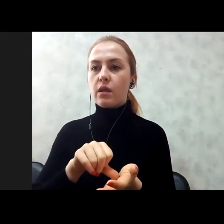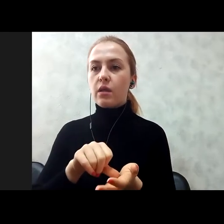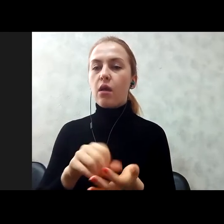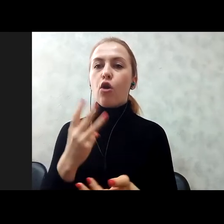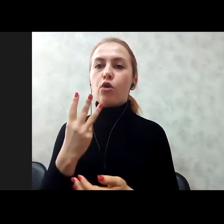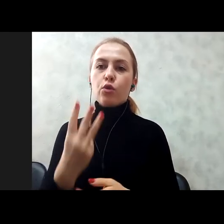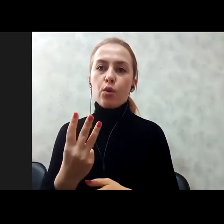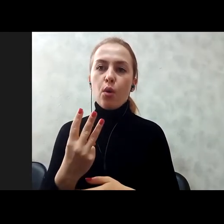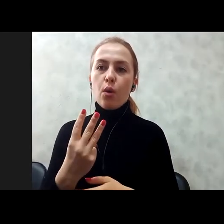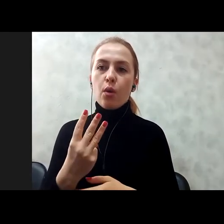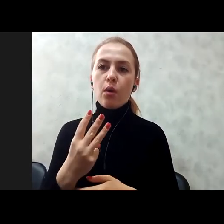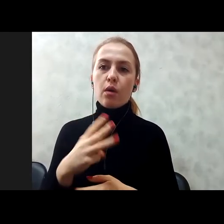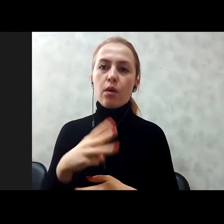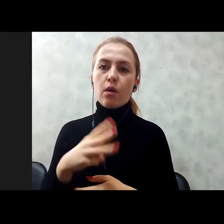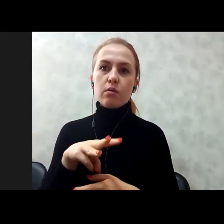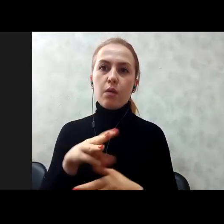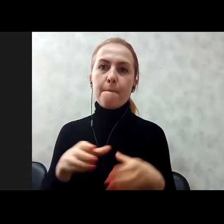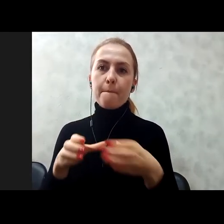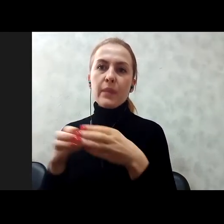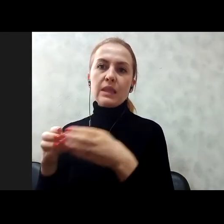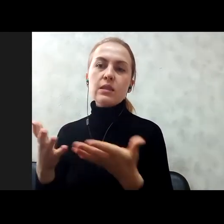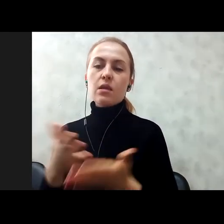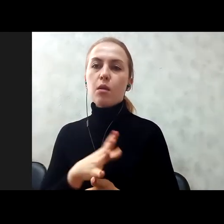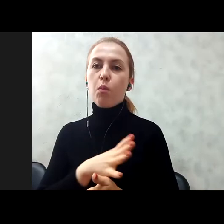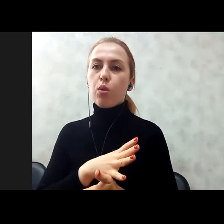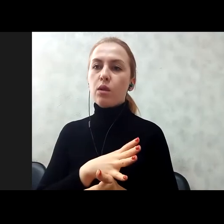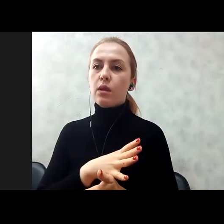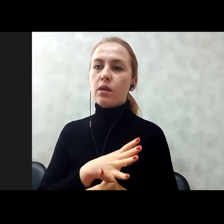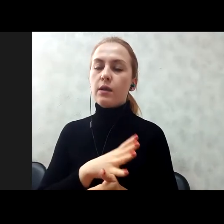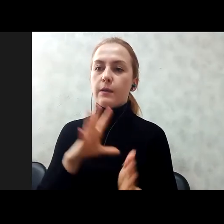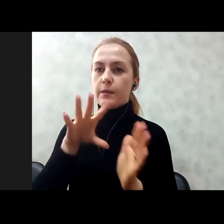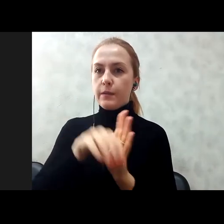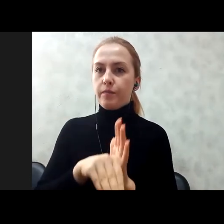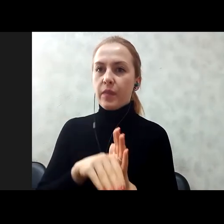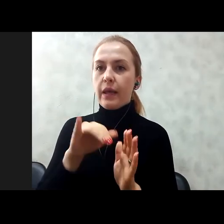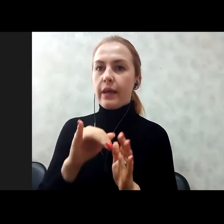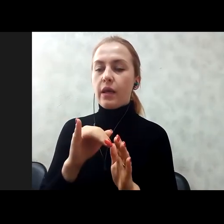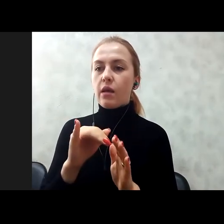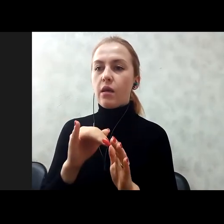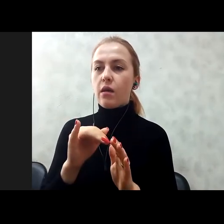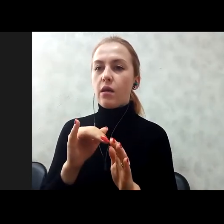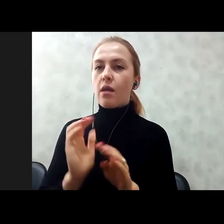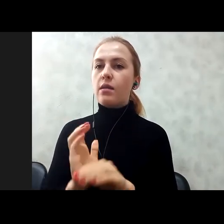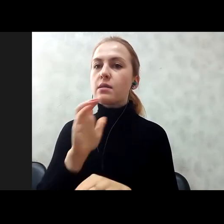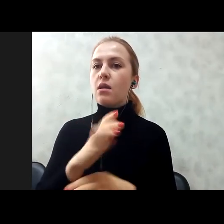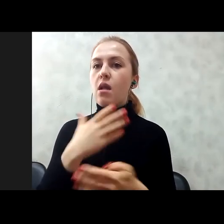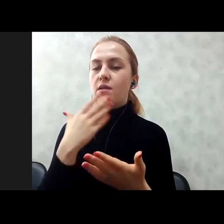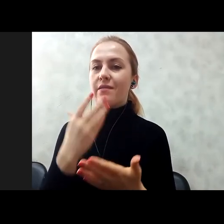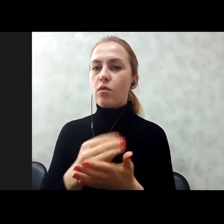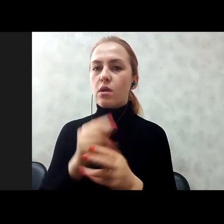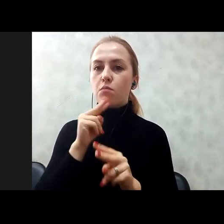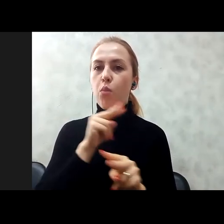elections. First, I would just briefly introduce the panelist here, Pierre Peter. He's the deputy head of the